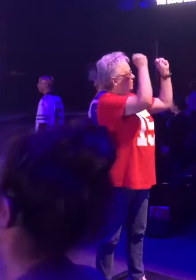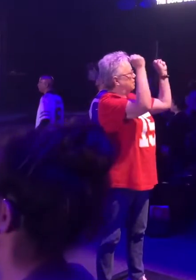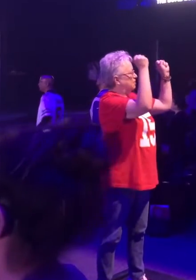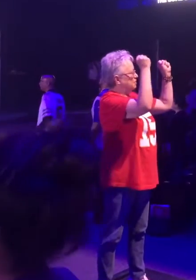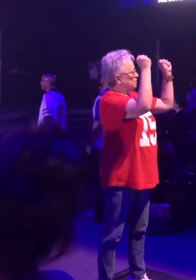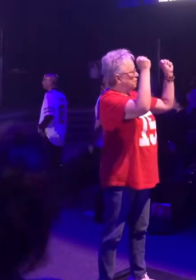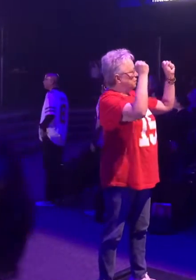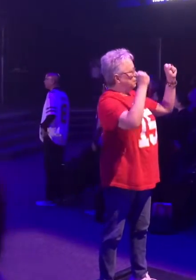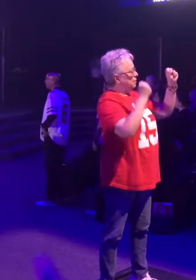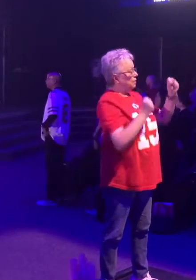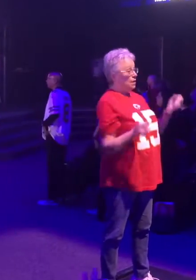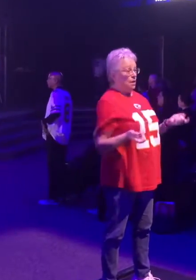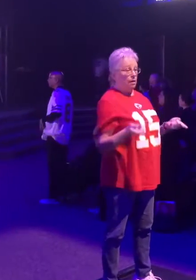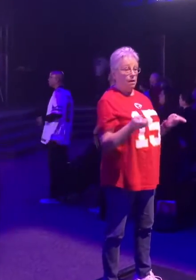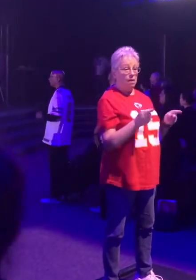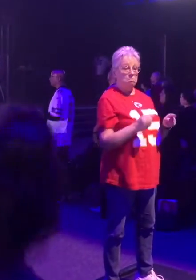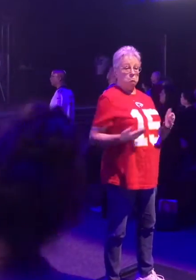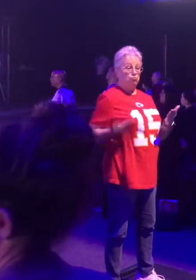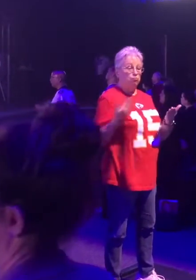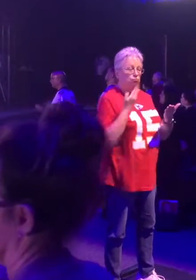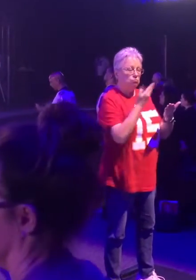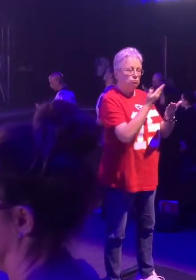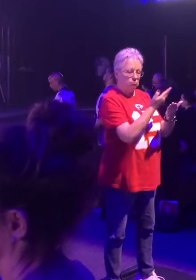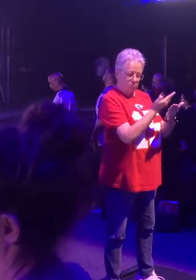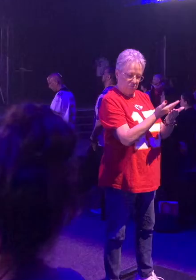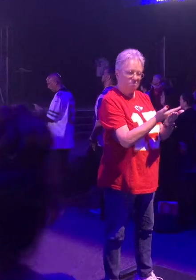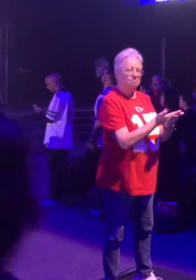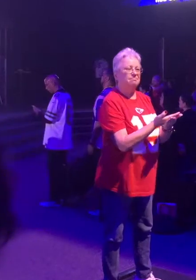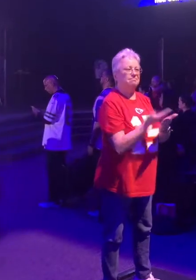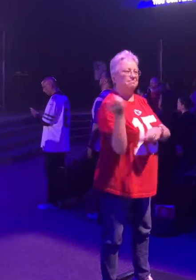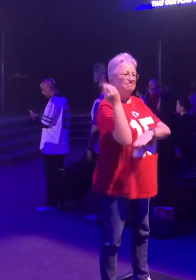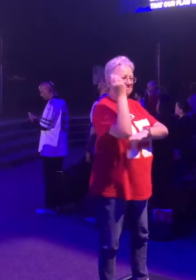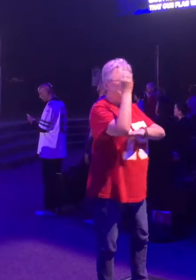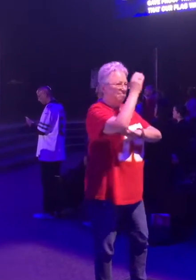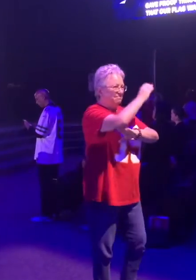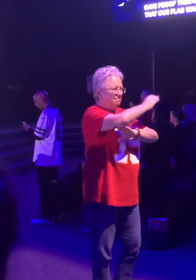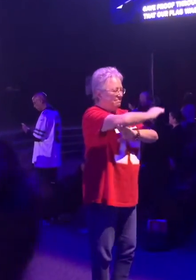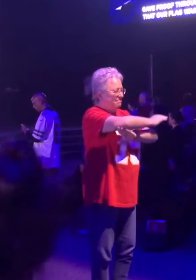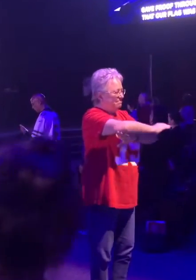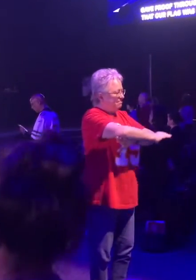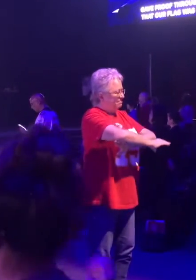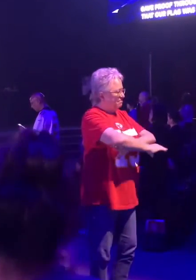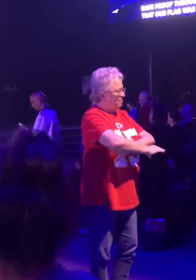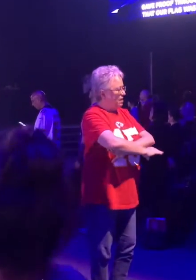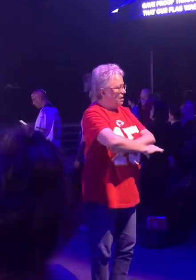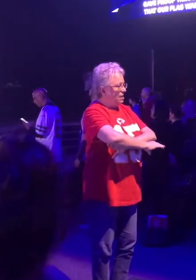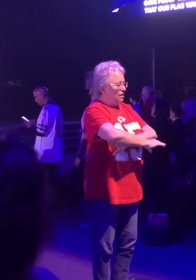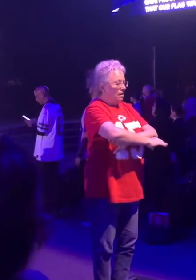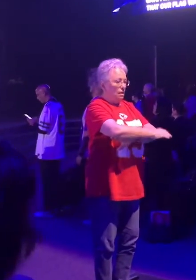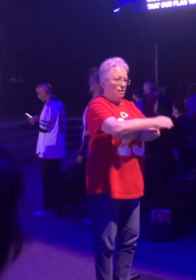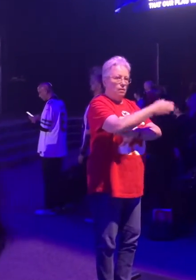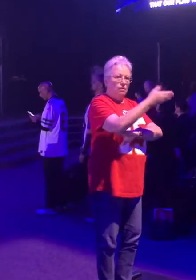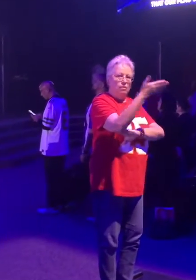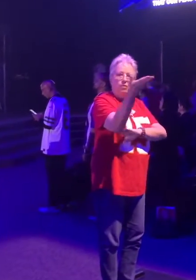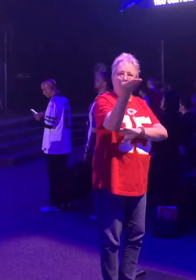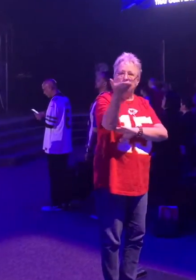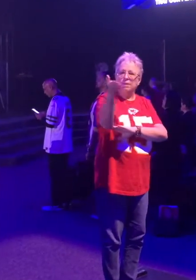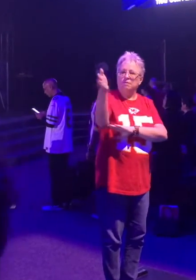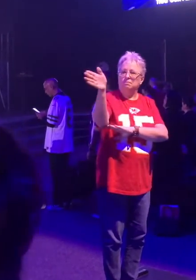in air gave proof through the night that our